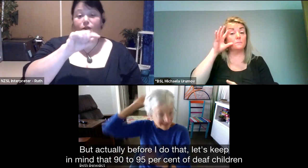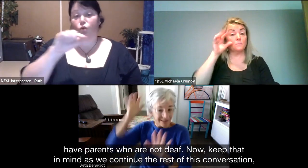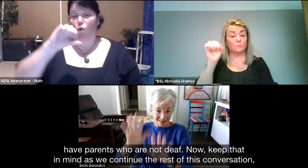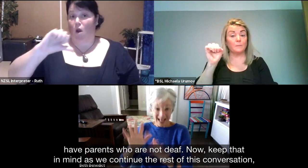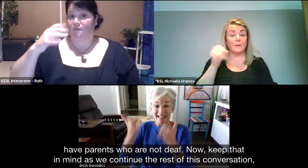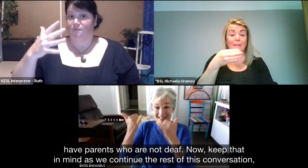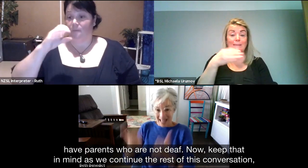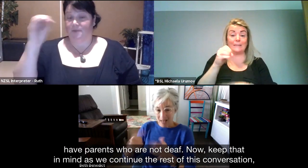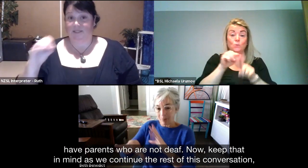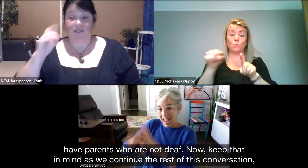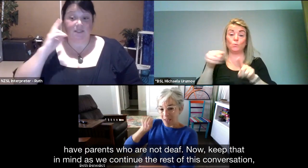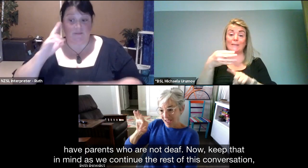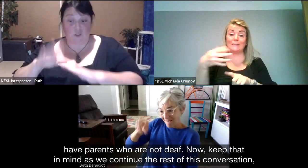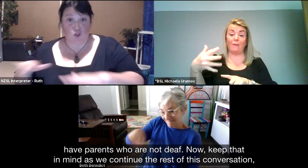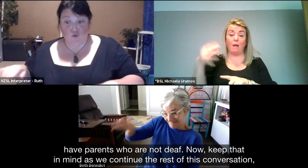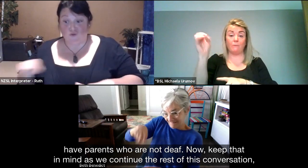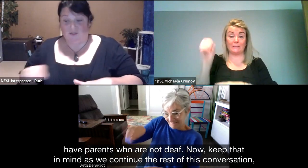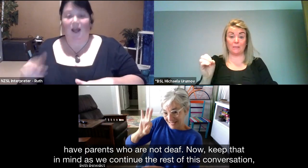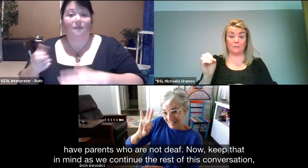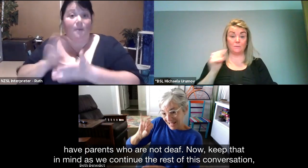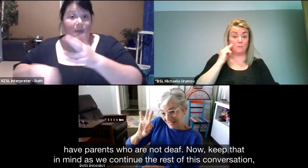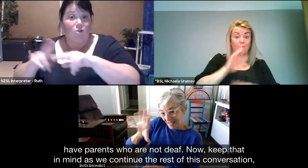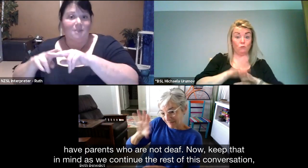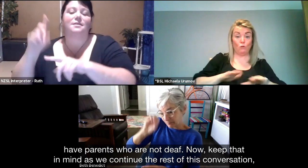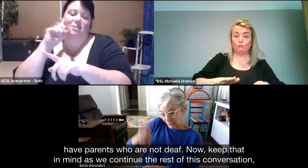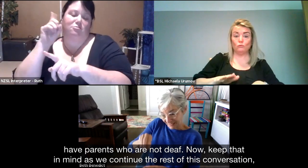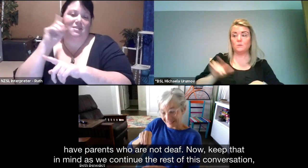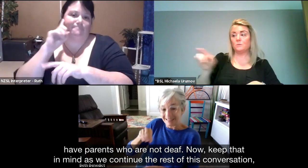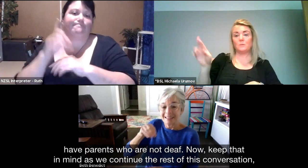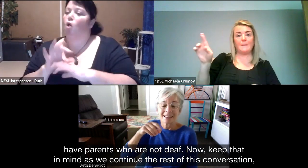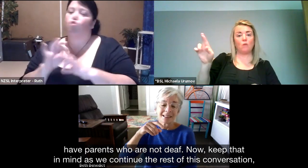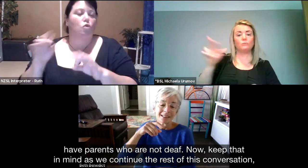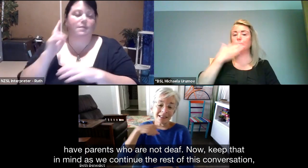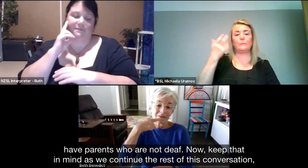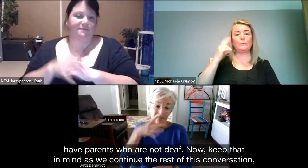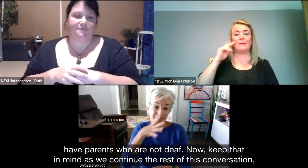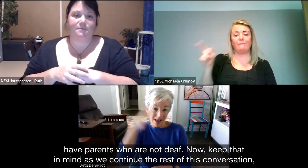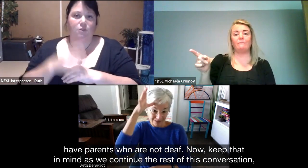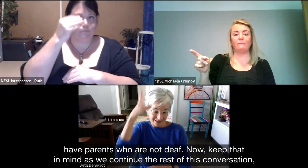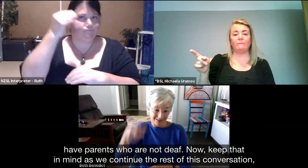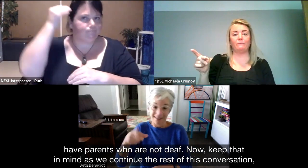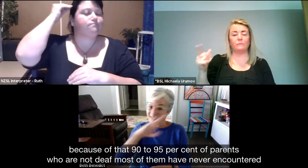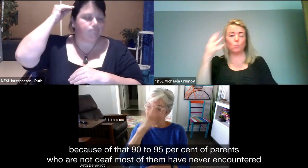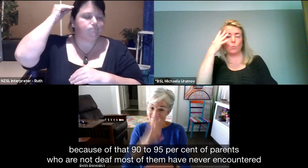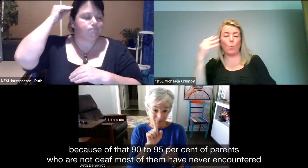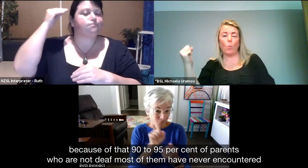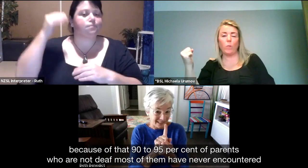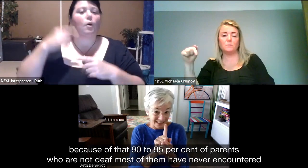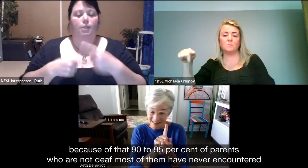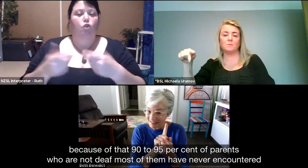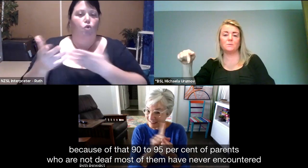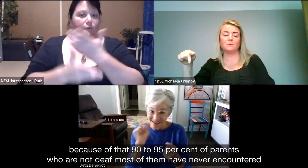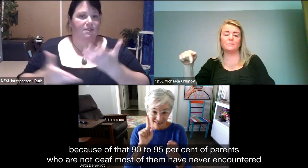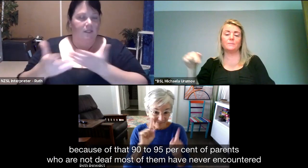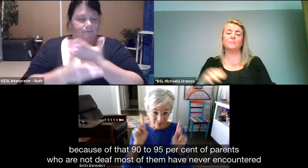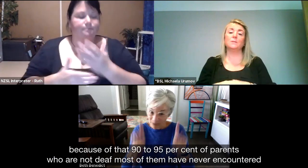deaf children have parents who are not deaf. Now, keep that in mind as we continue the rest of this conversation. Because of